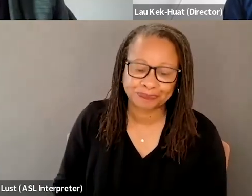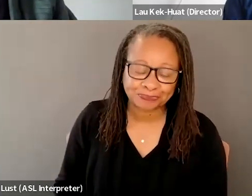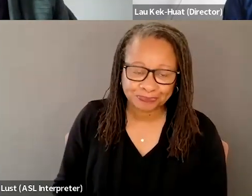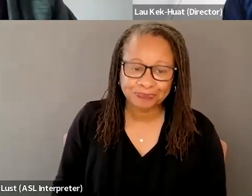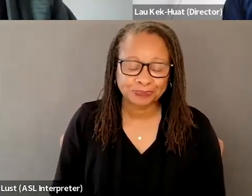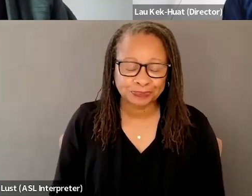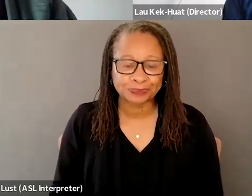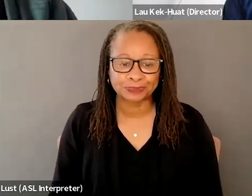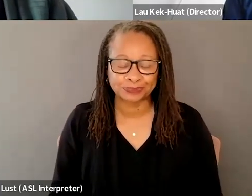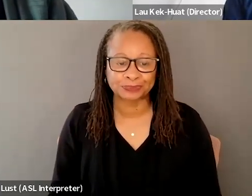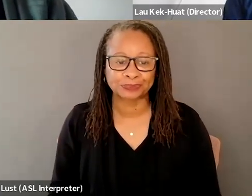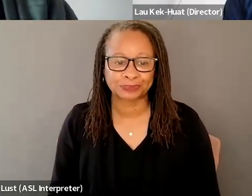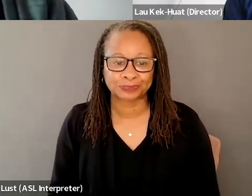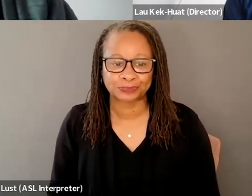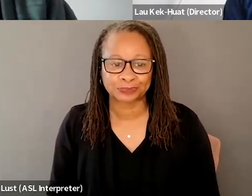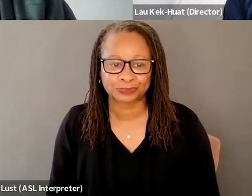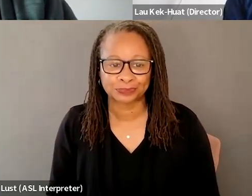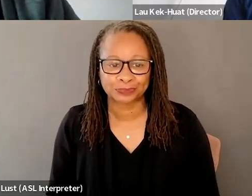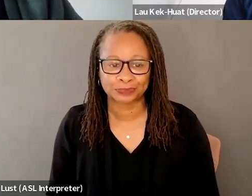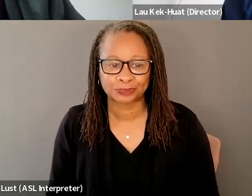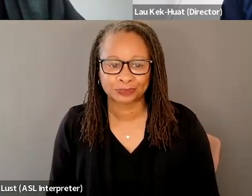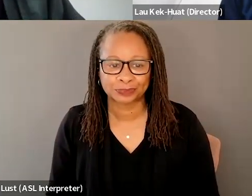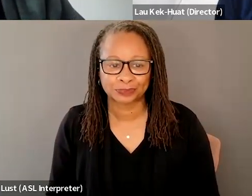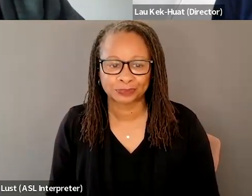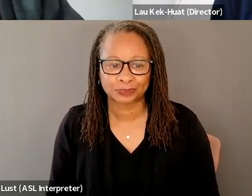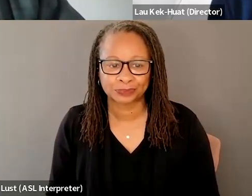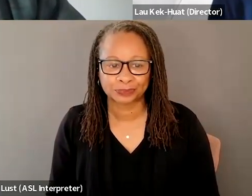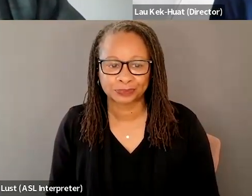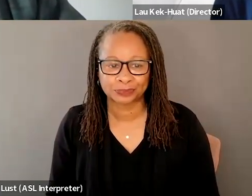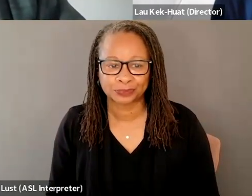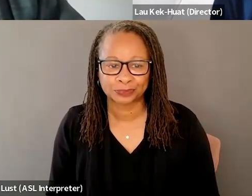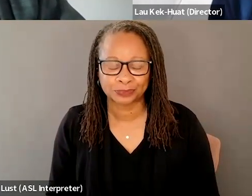Yeah. Yeah. Um, uh,